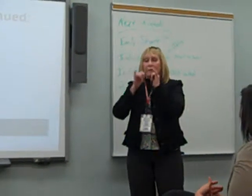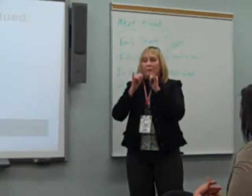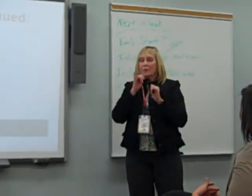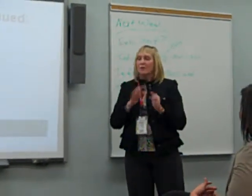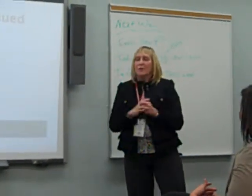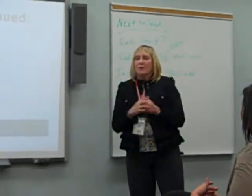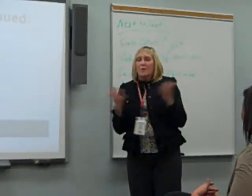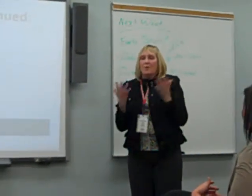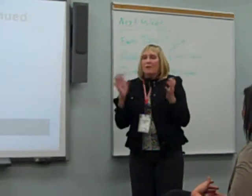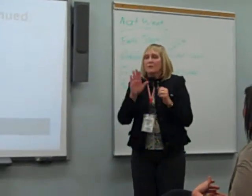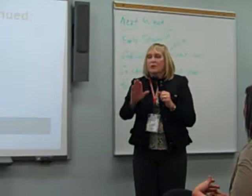Typically for PSI,